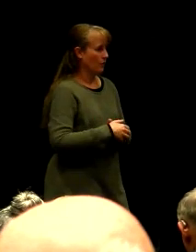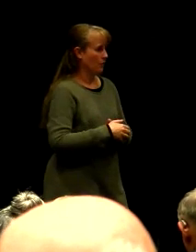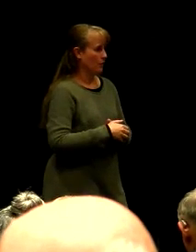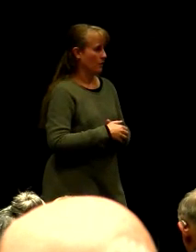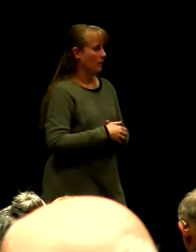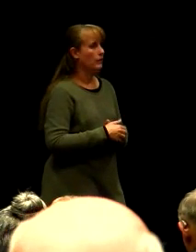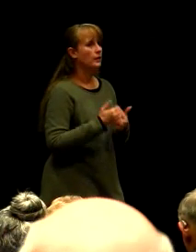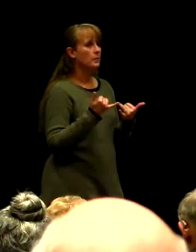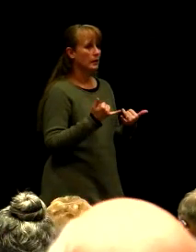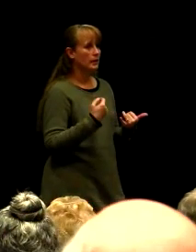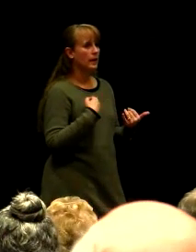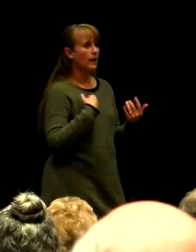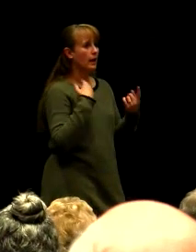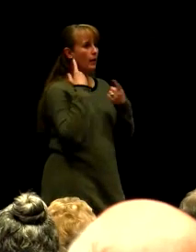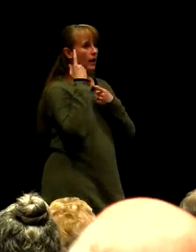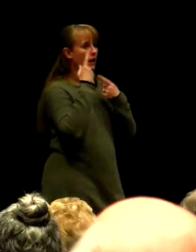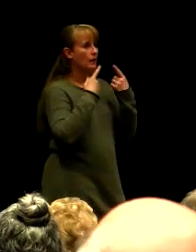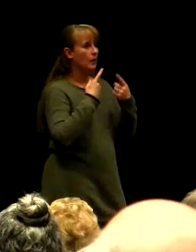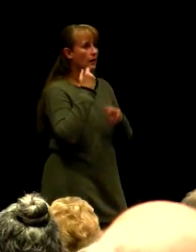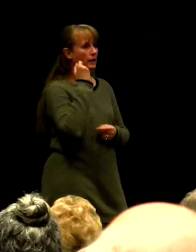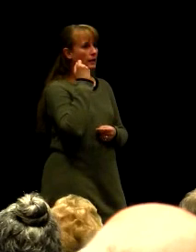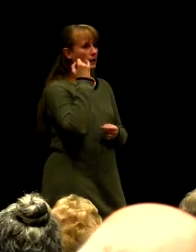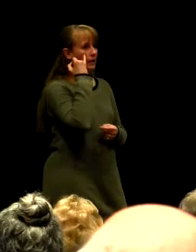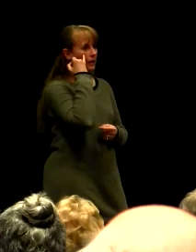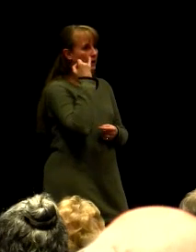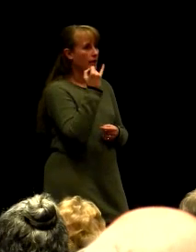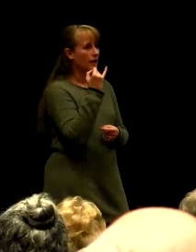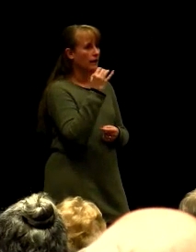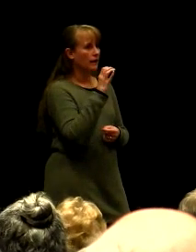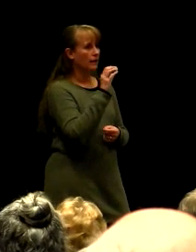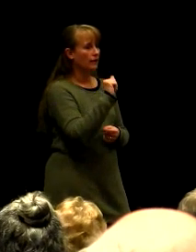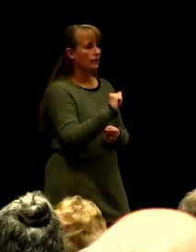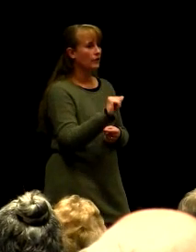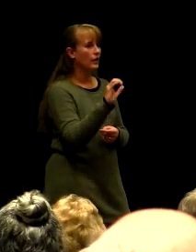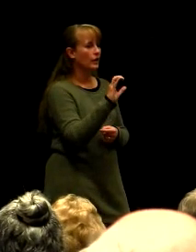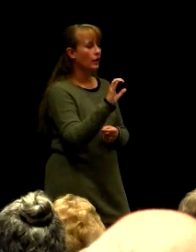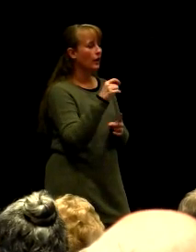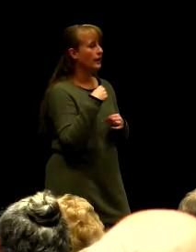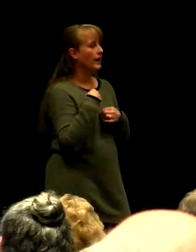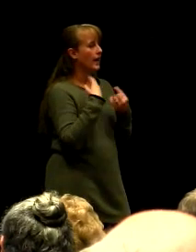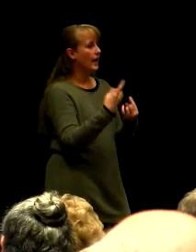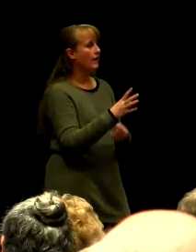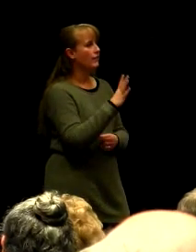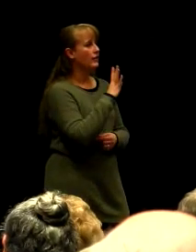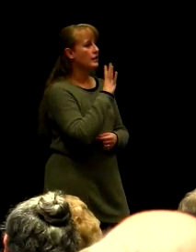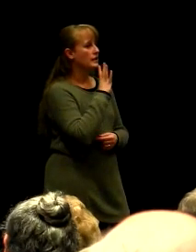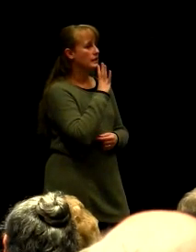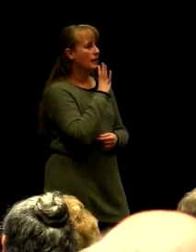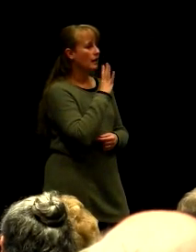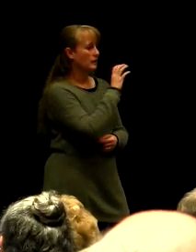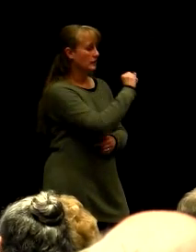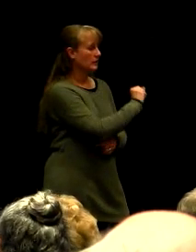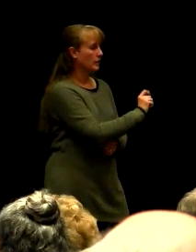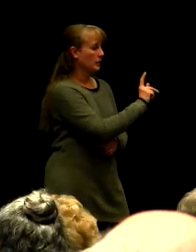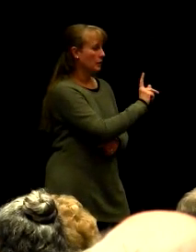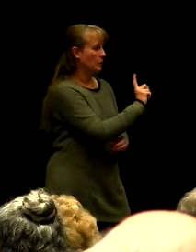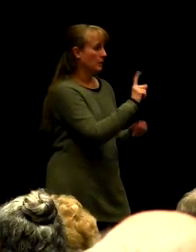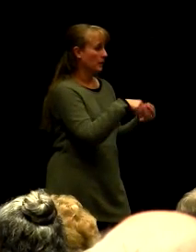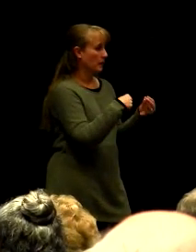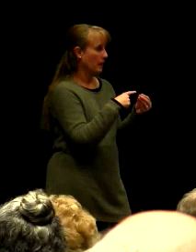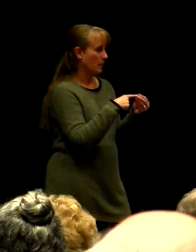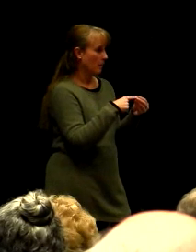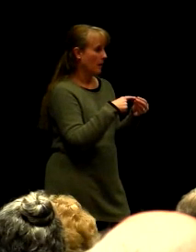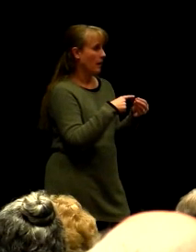I just wonder if Clark ever talked to Kubrick